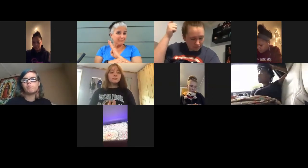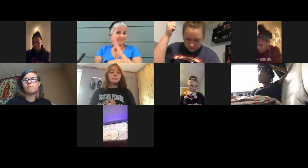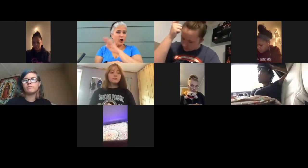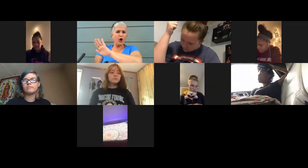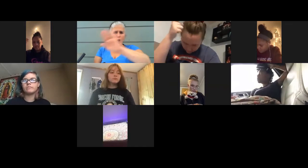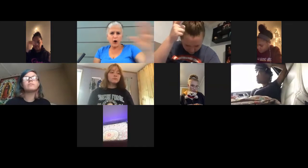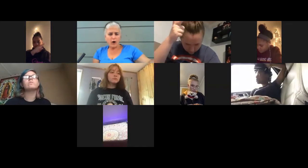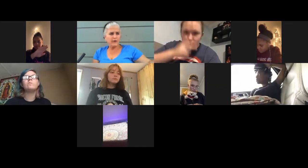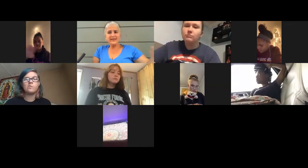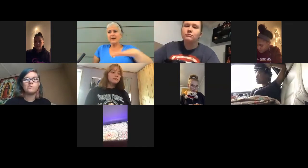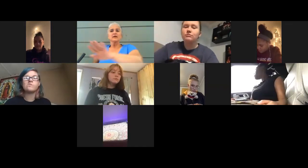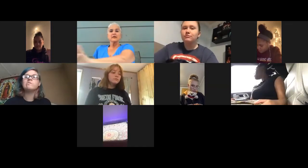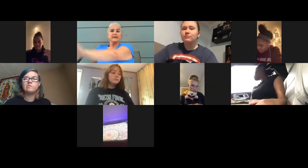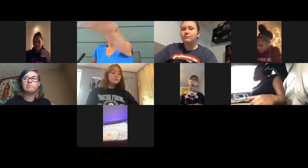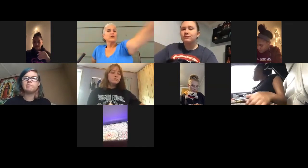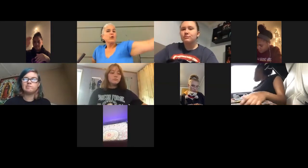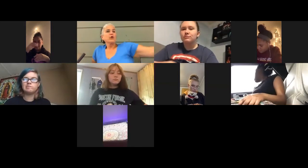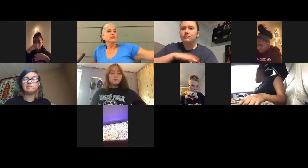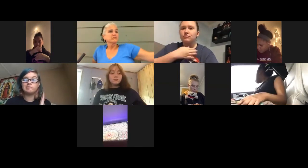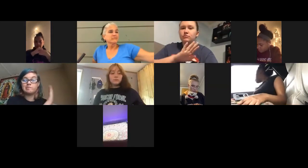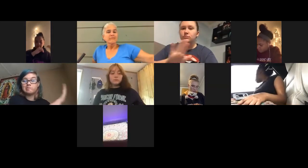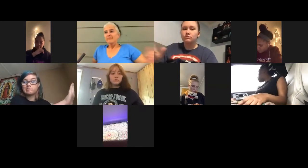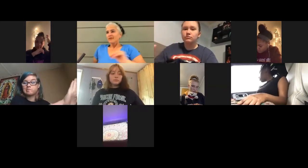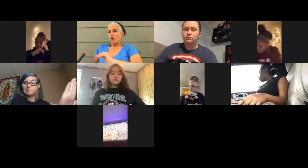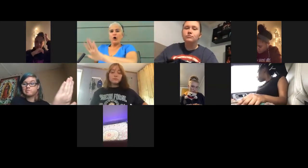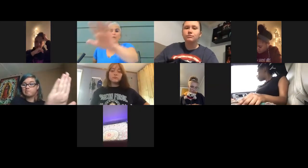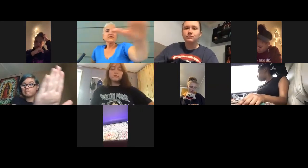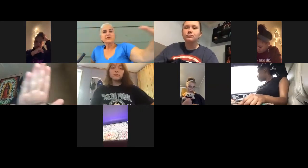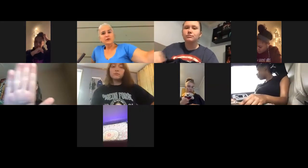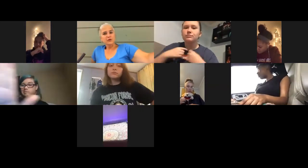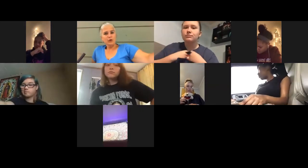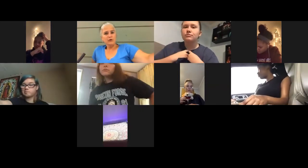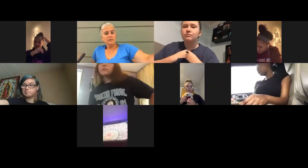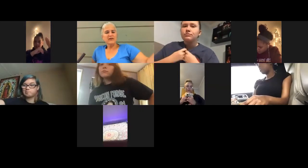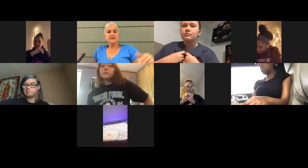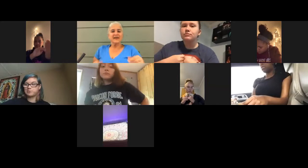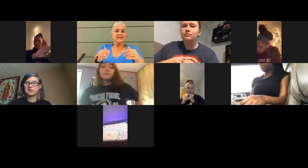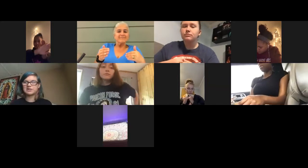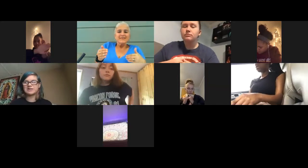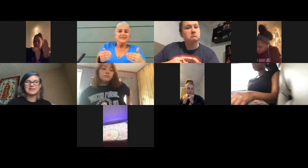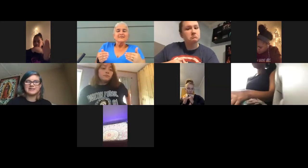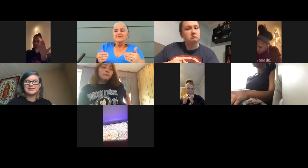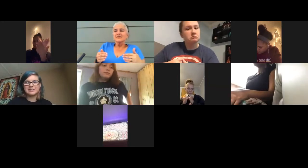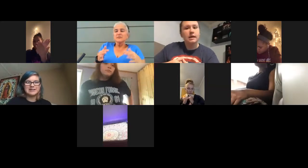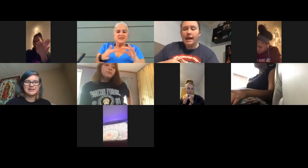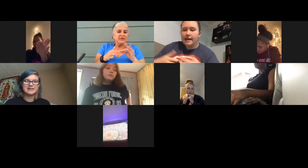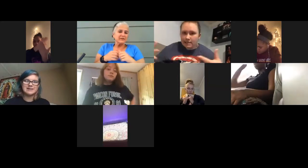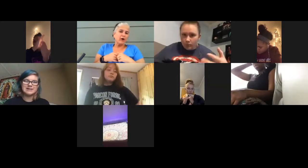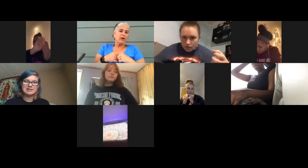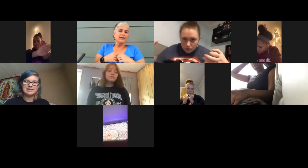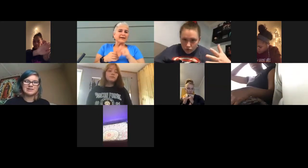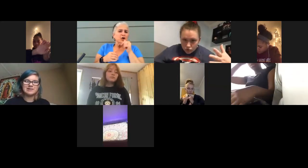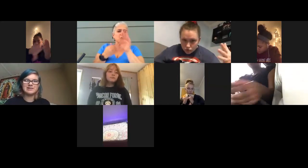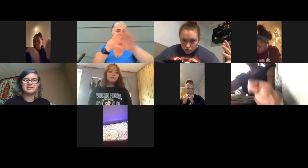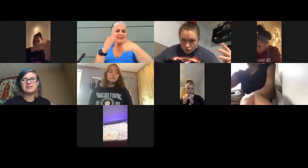behaving. All is like, like all the world or all the cereal in the world. But if I'm just like